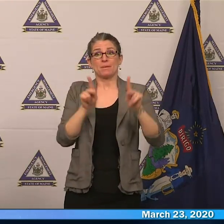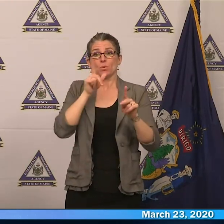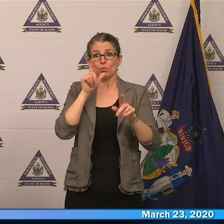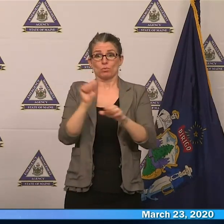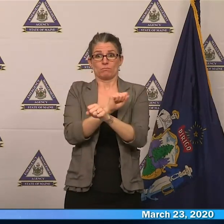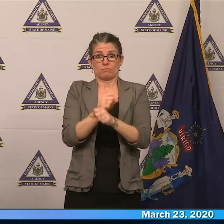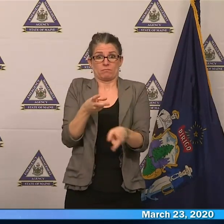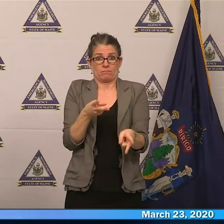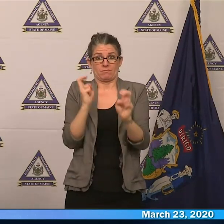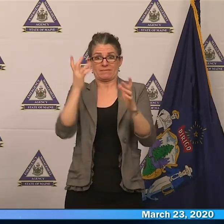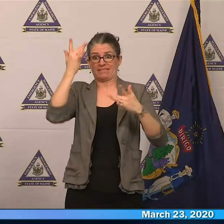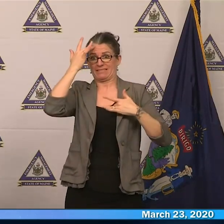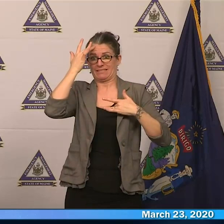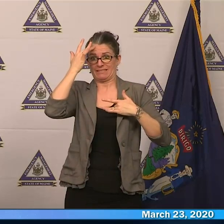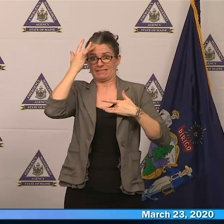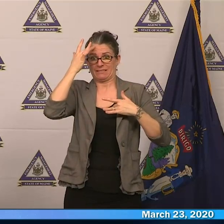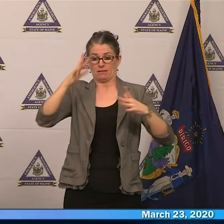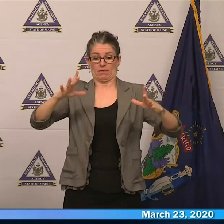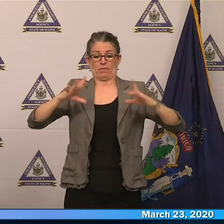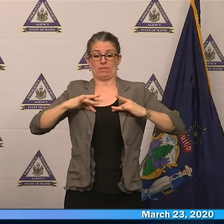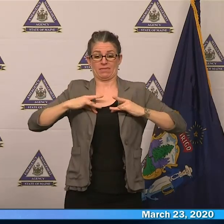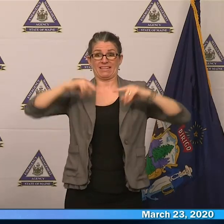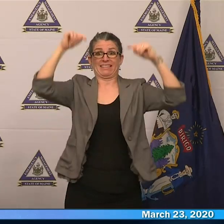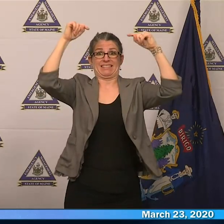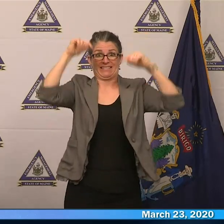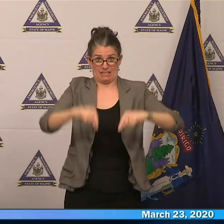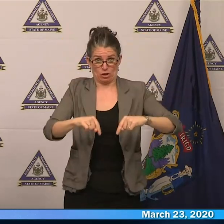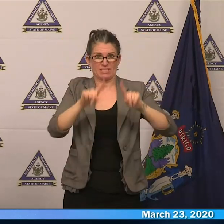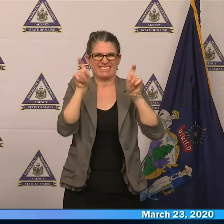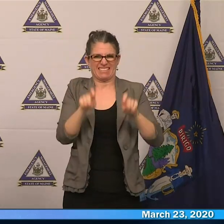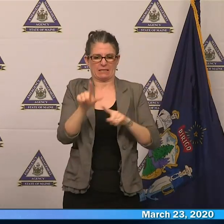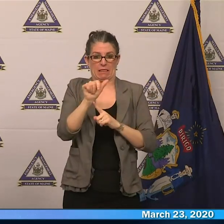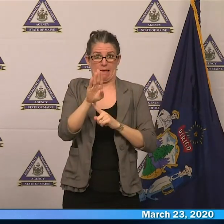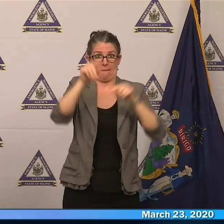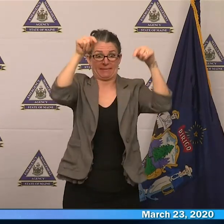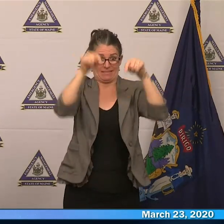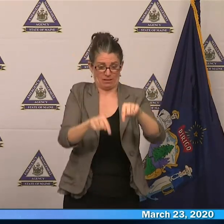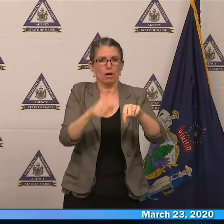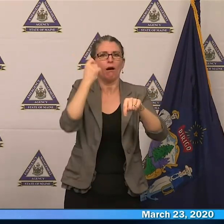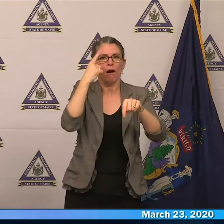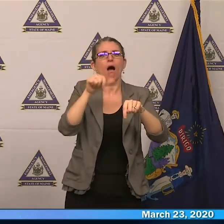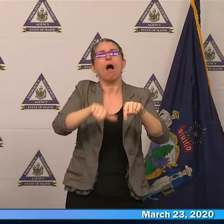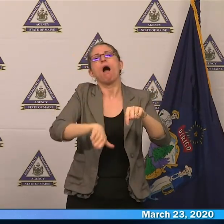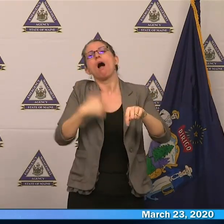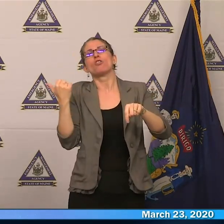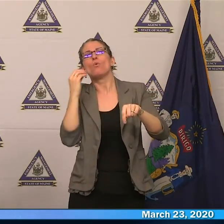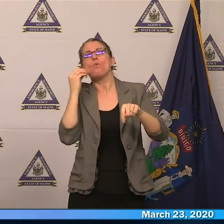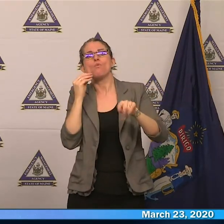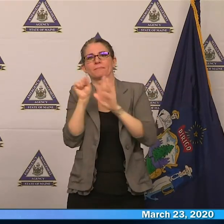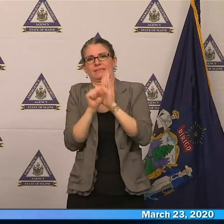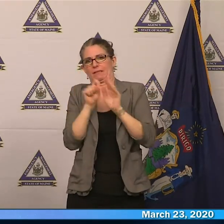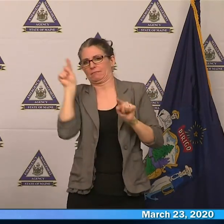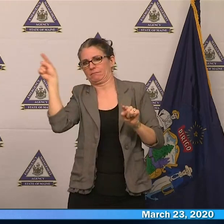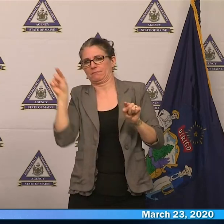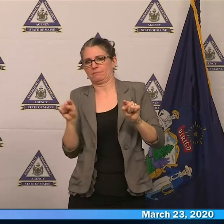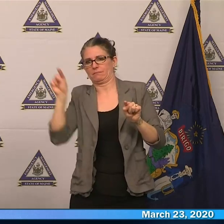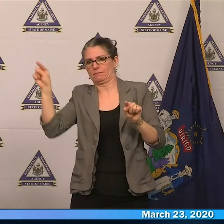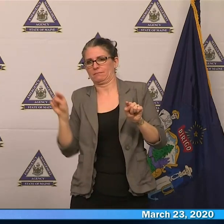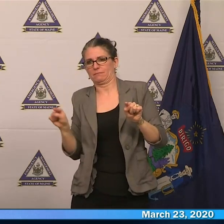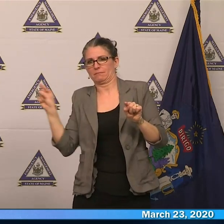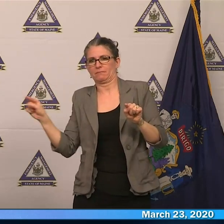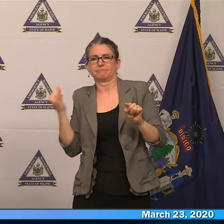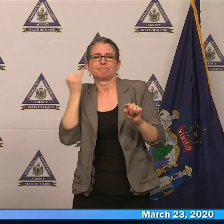residents, but who may be in Maine for the time being. And Kevin, I think your question gets at a good point